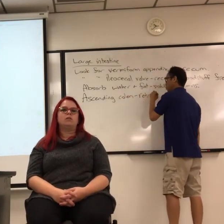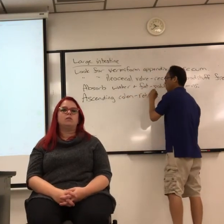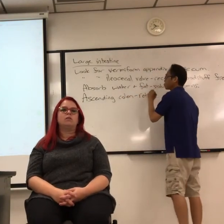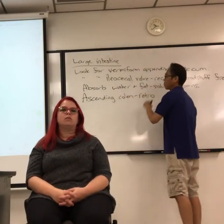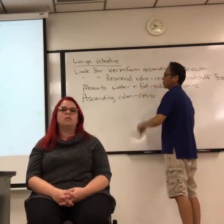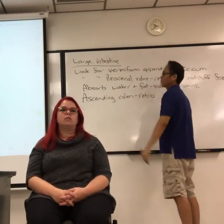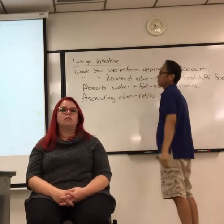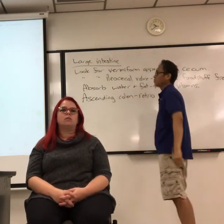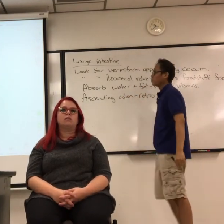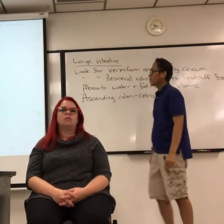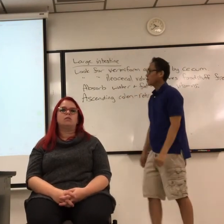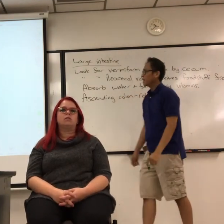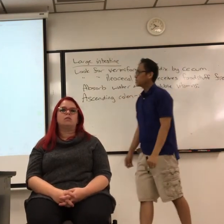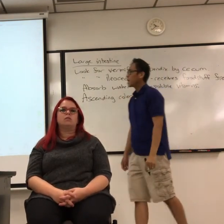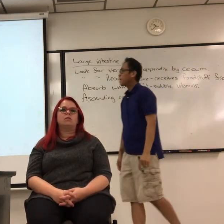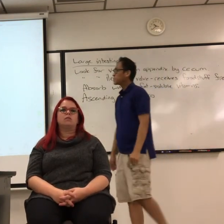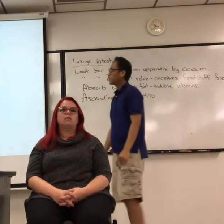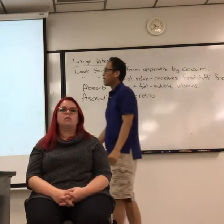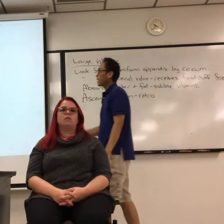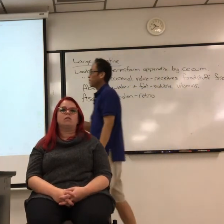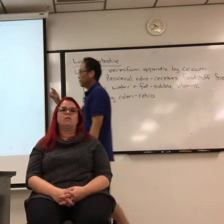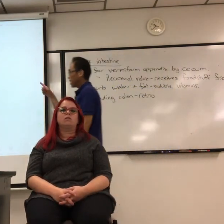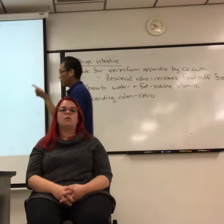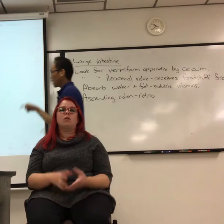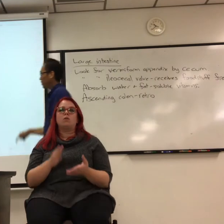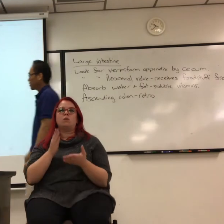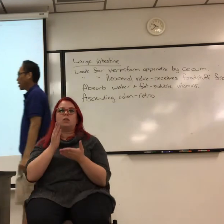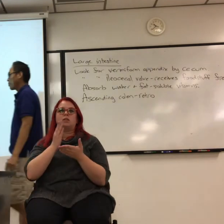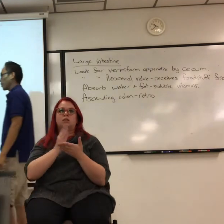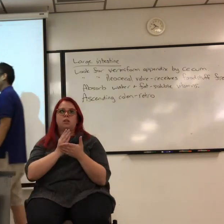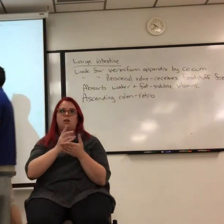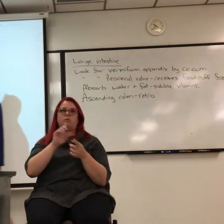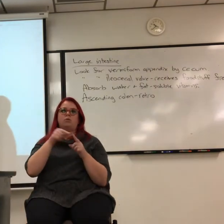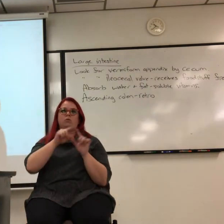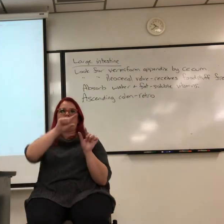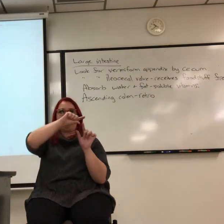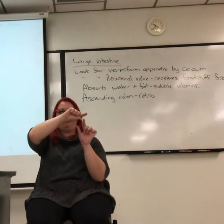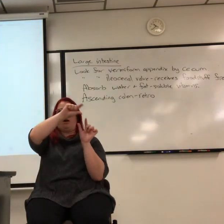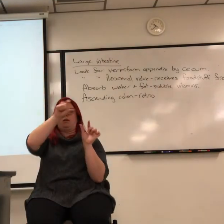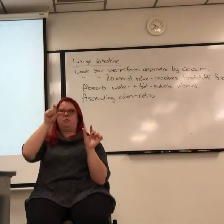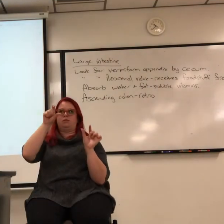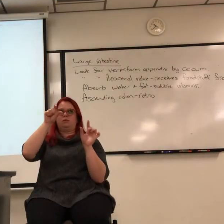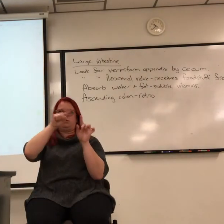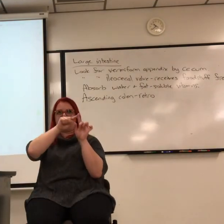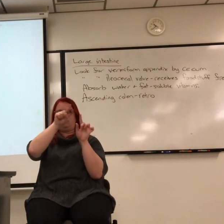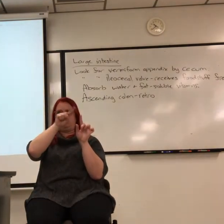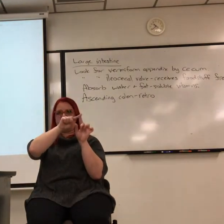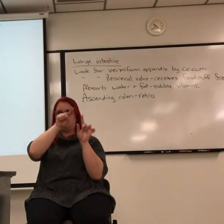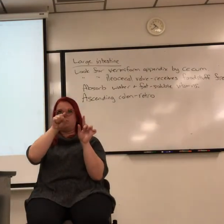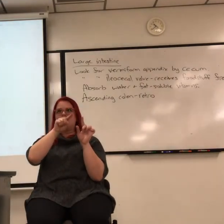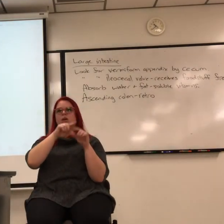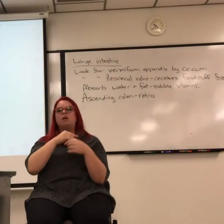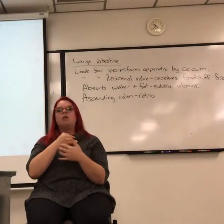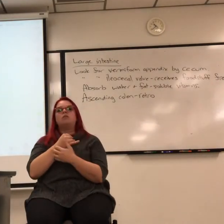I'll just put retro. It stops by bending at the top there. Where you are is you're by the